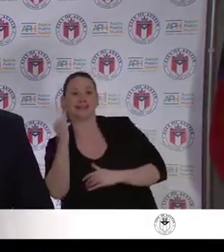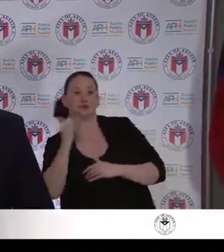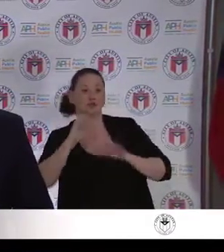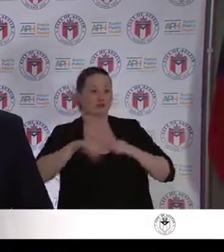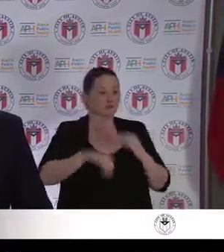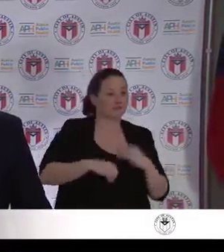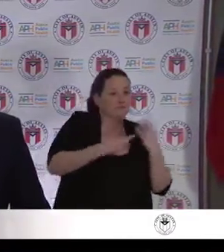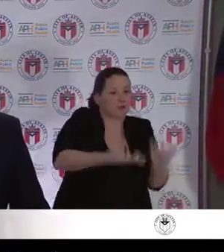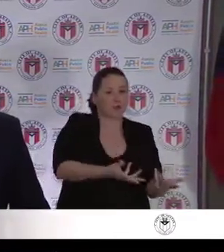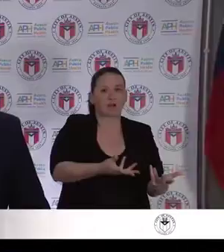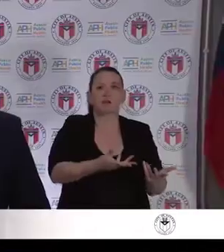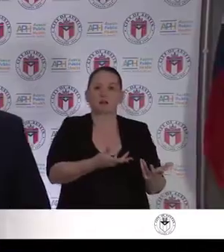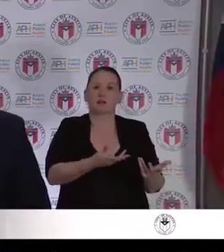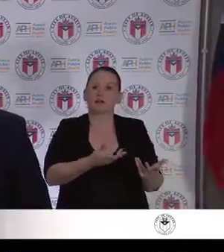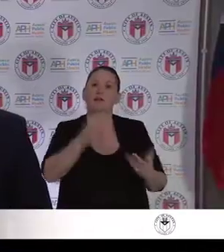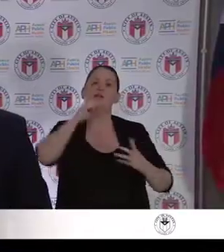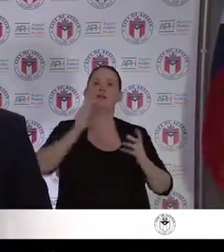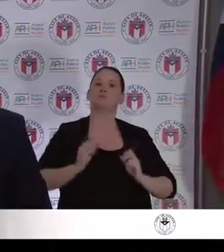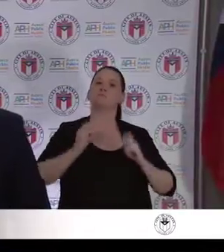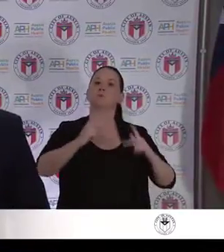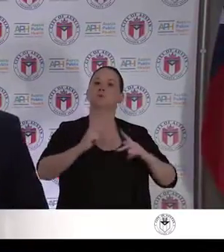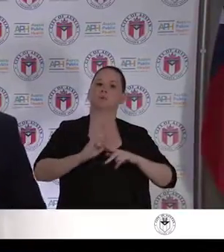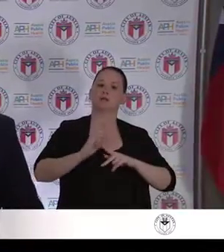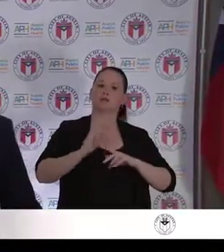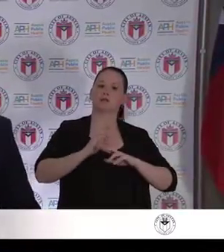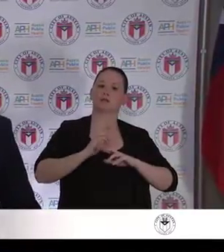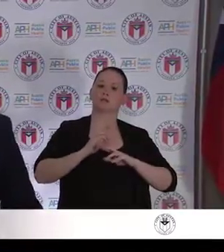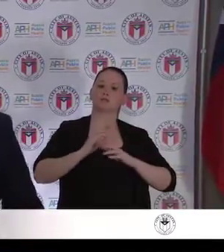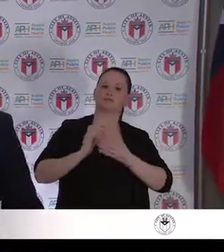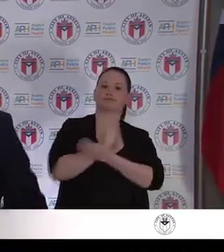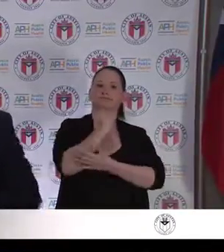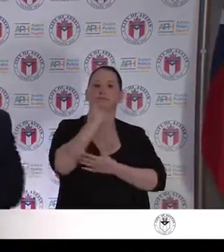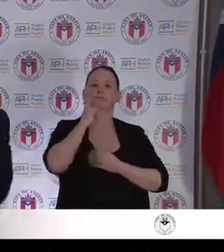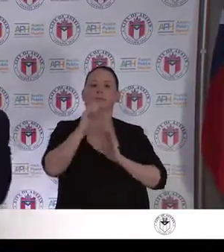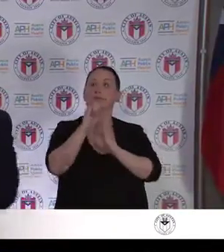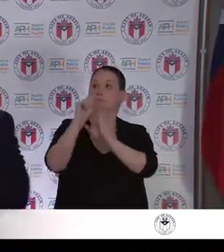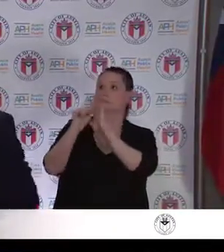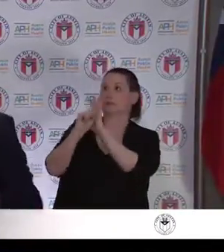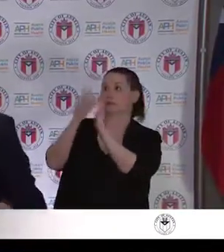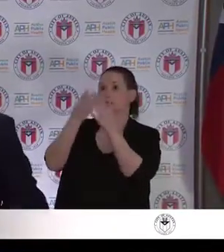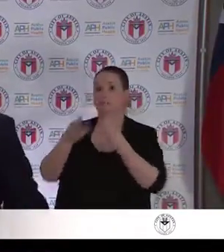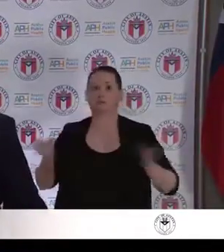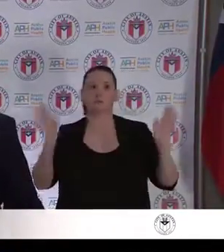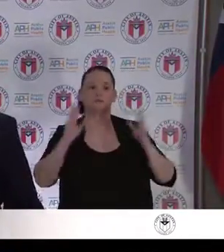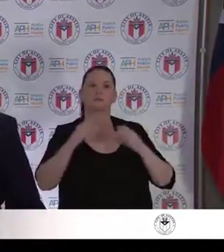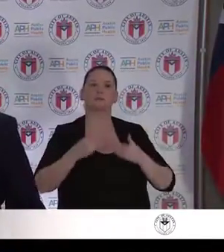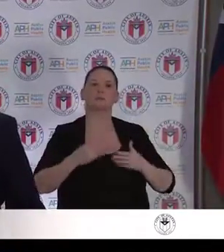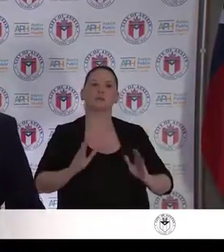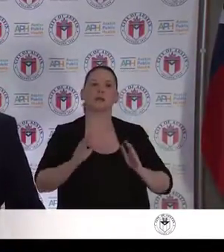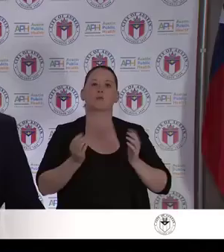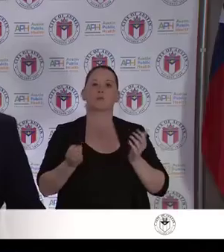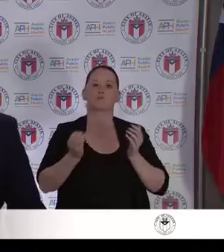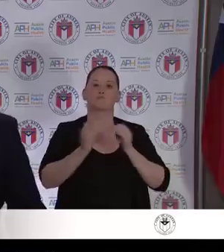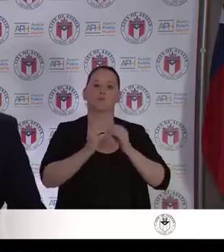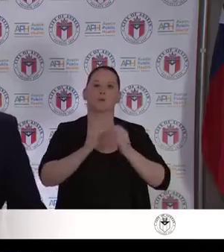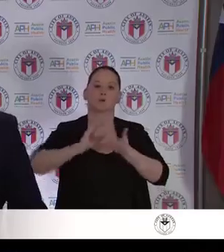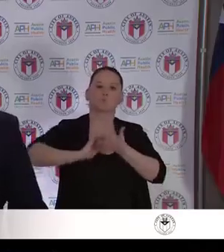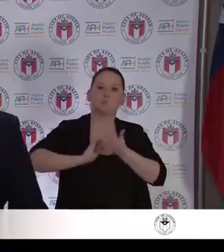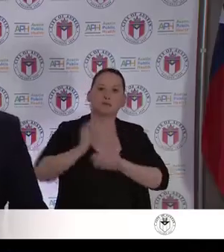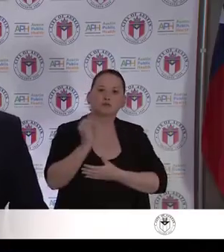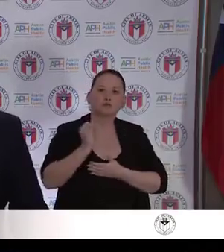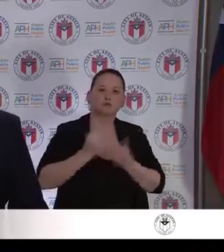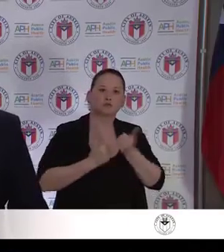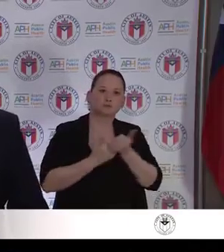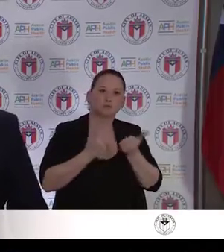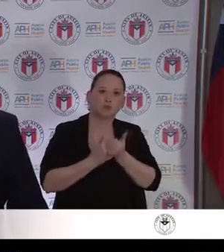be provided. I think there's an opportunity for our state to allow greater medical insurance and support to